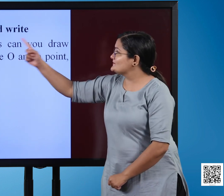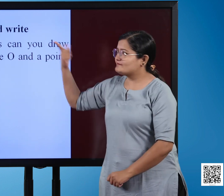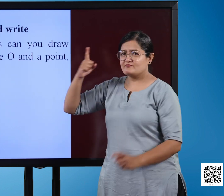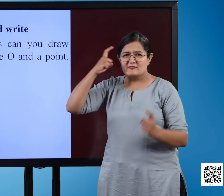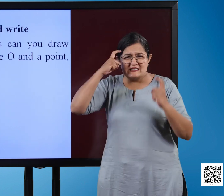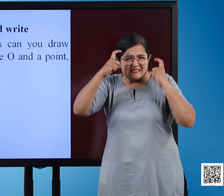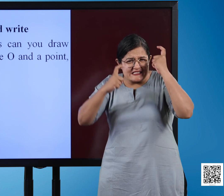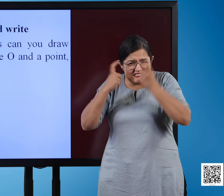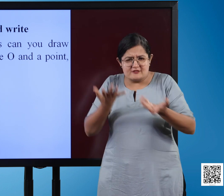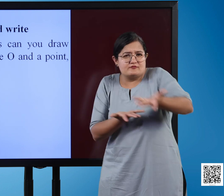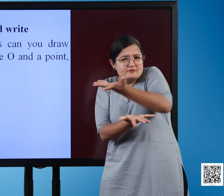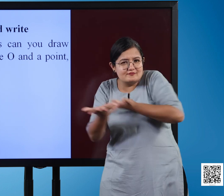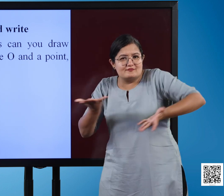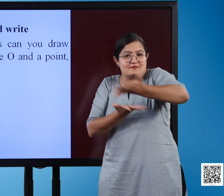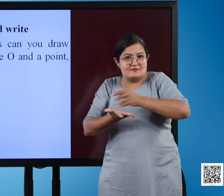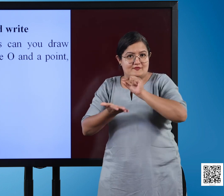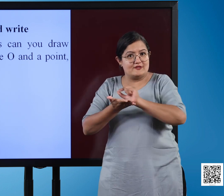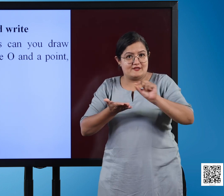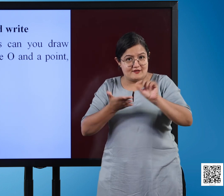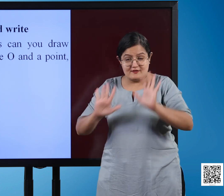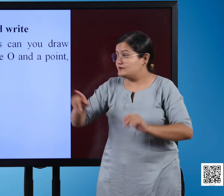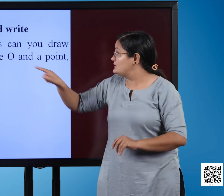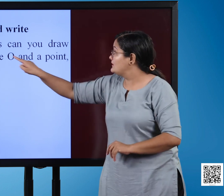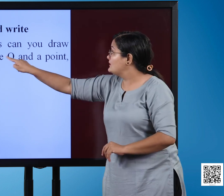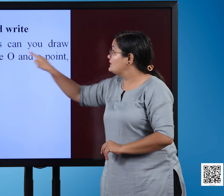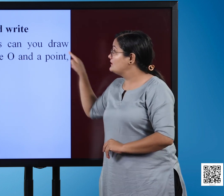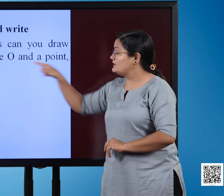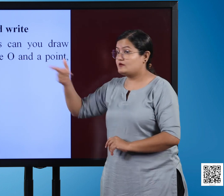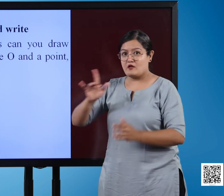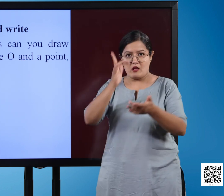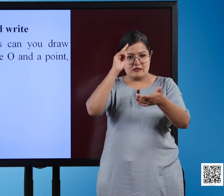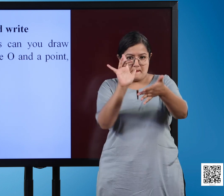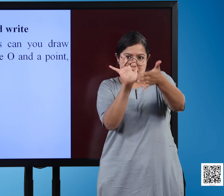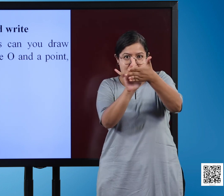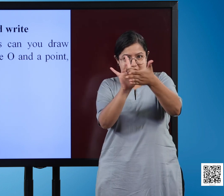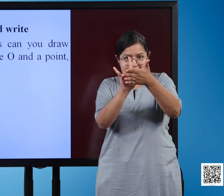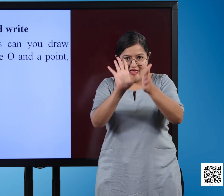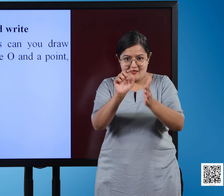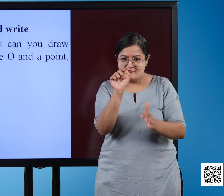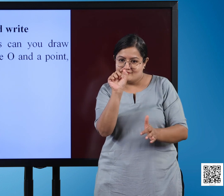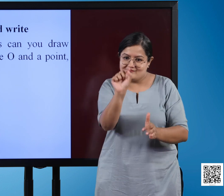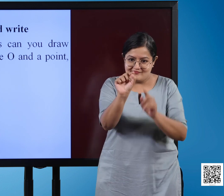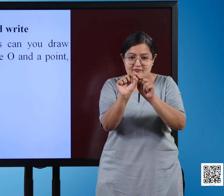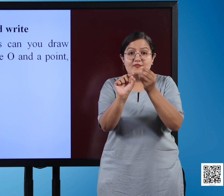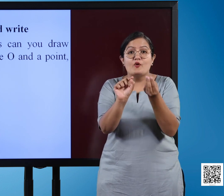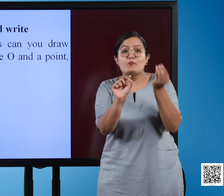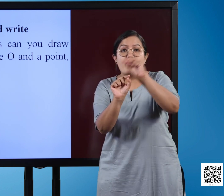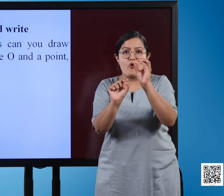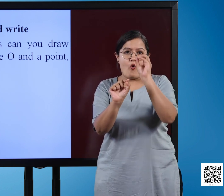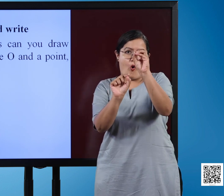Think, discuss and write. How many circles can you draw with a given center O and a